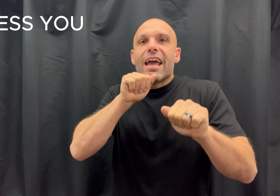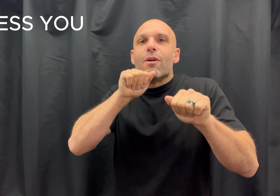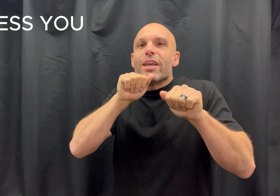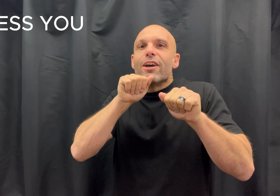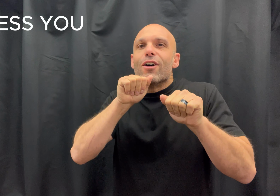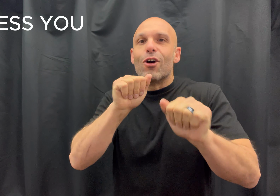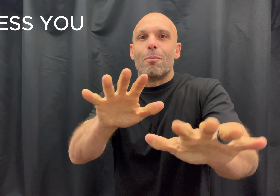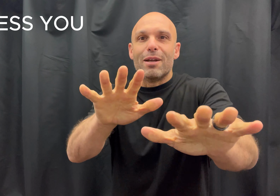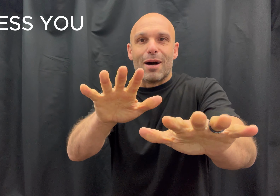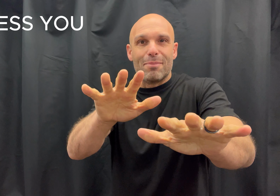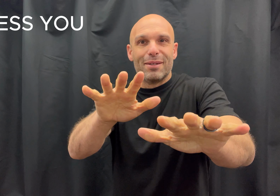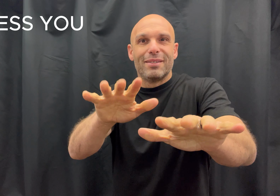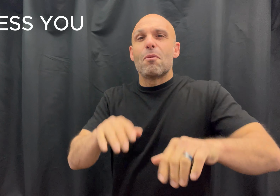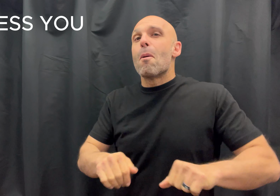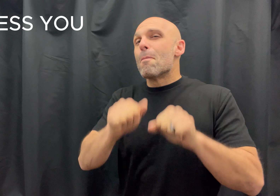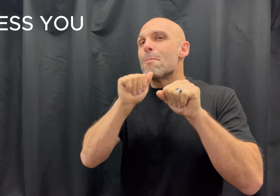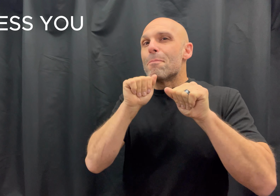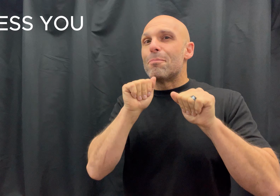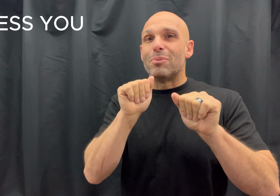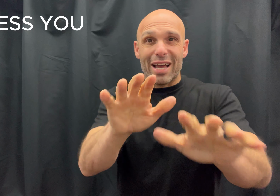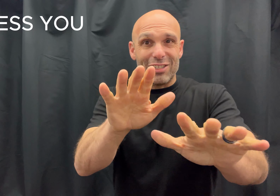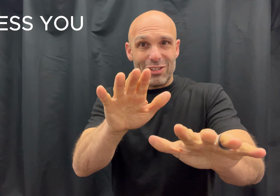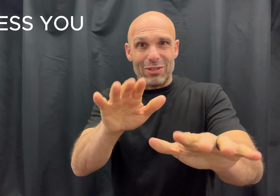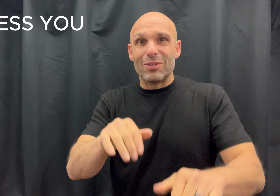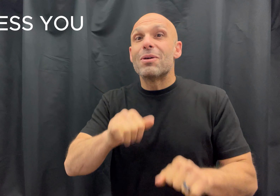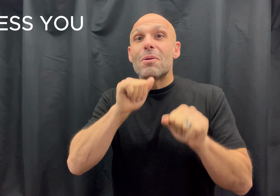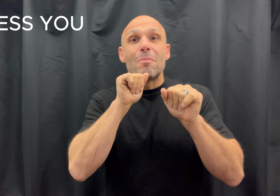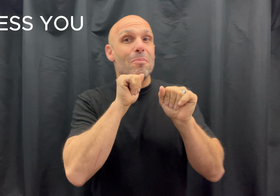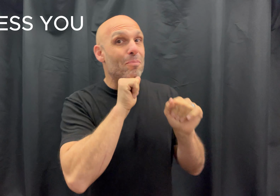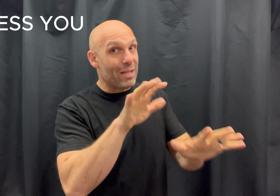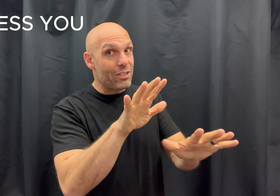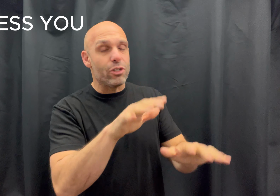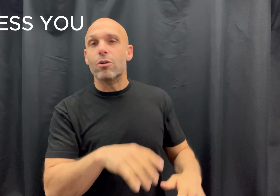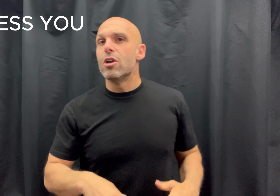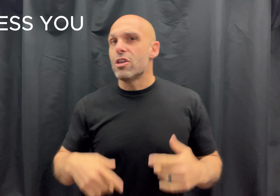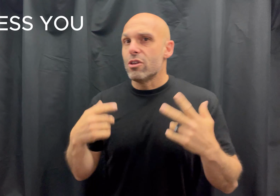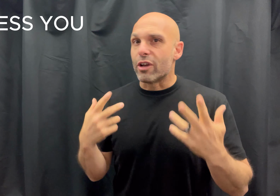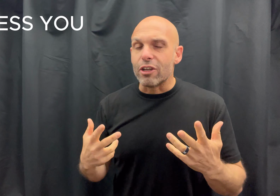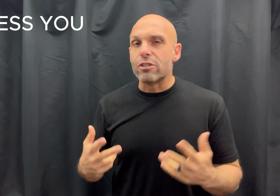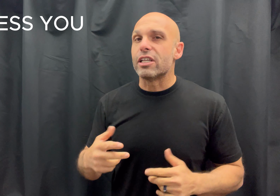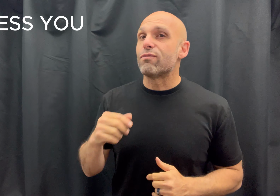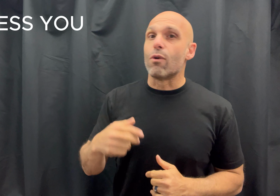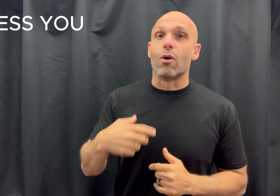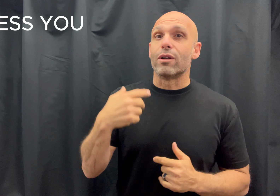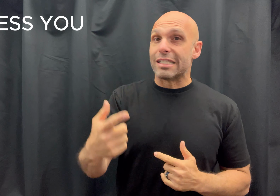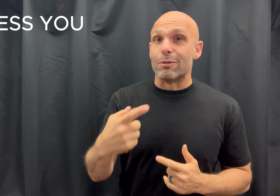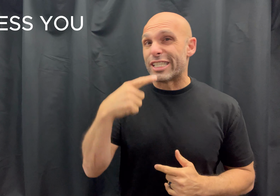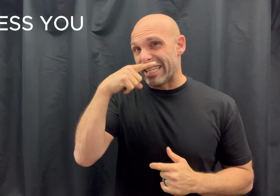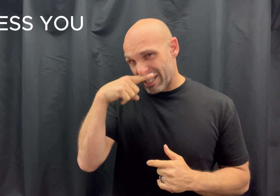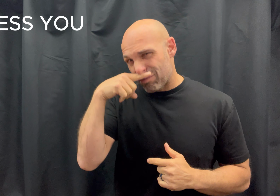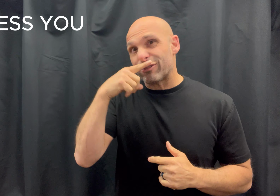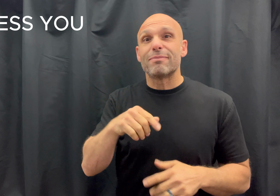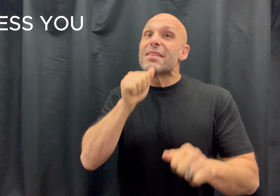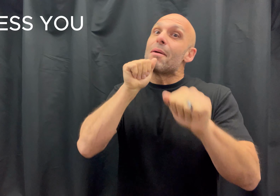then we open them up. Bless you. Bless you. You can use this for someone sneezes,